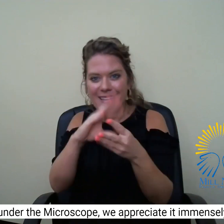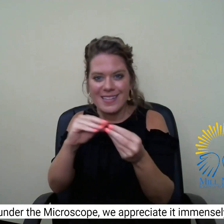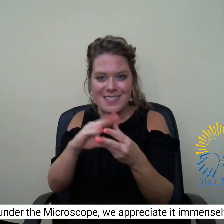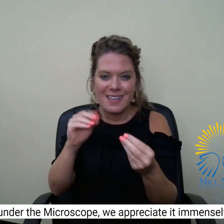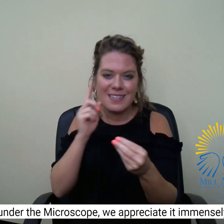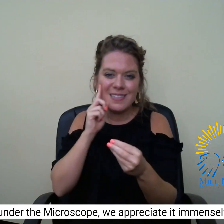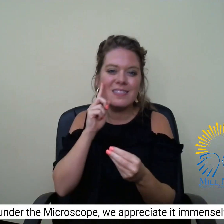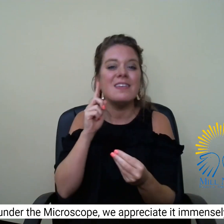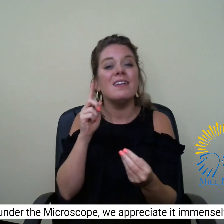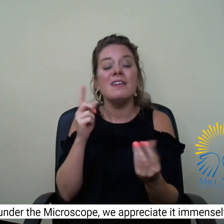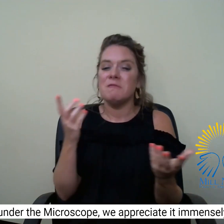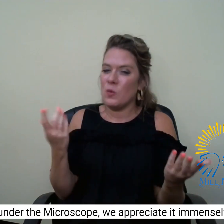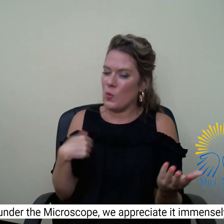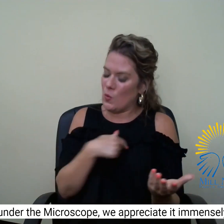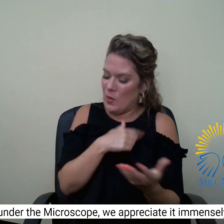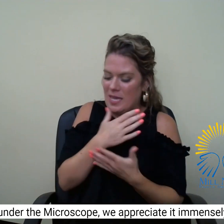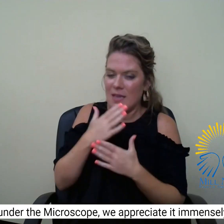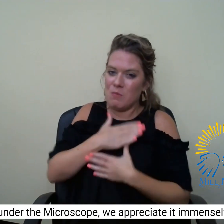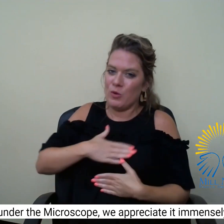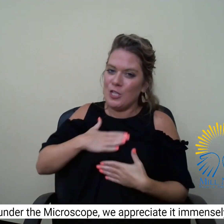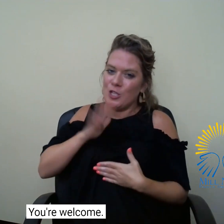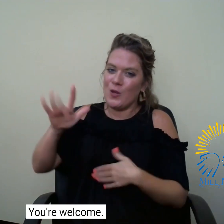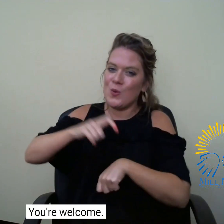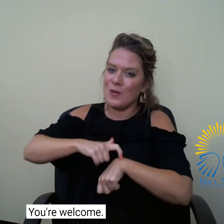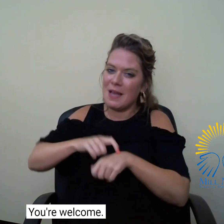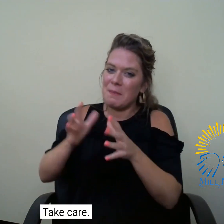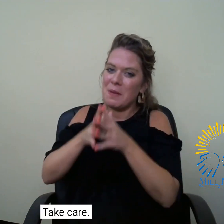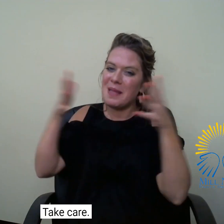Under the Microscope, we appreciate it immensely. You're welcome. Take care.